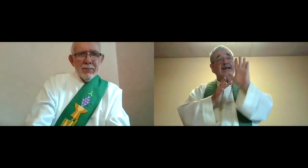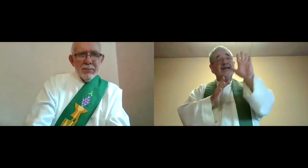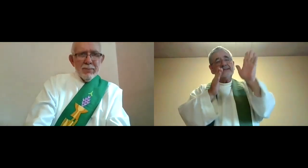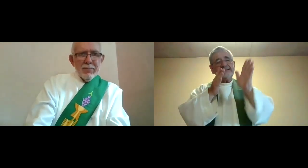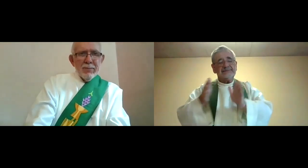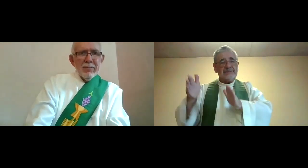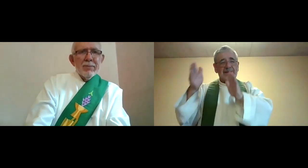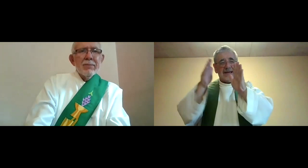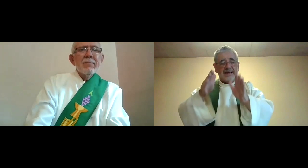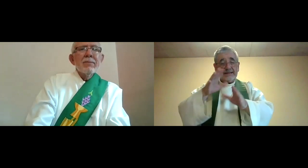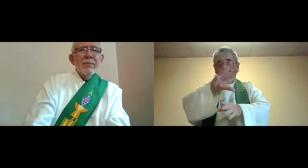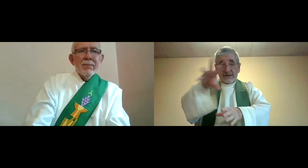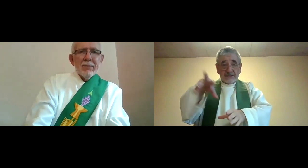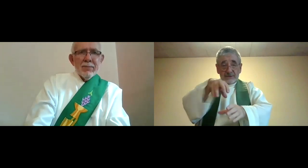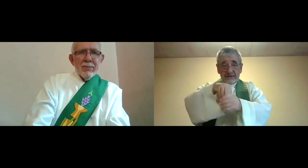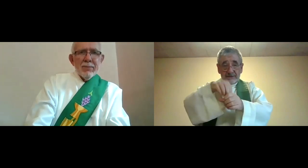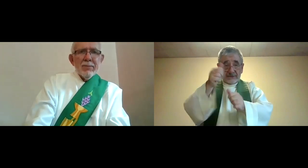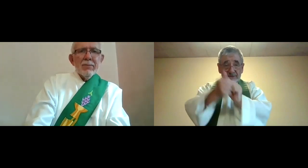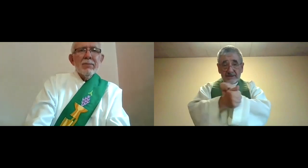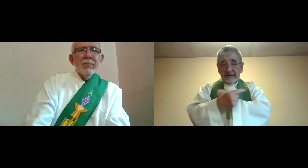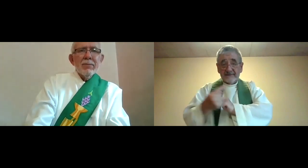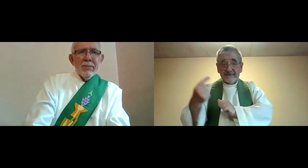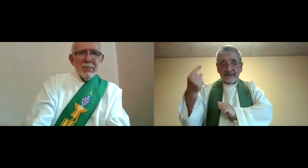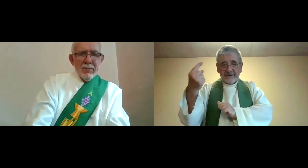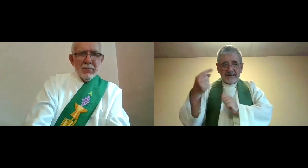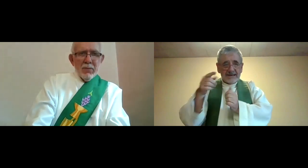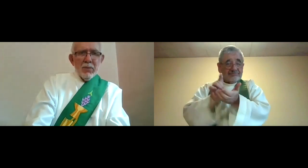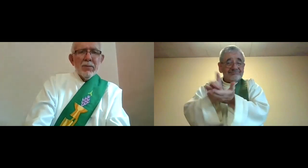and heedance of Jesus' plan of including everyone,